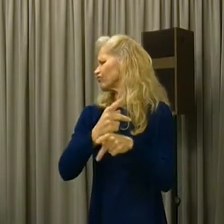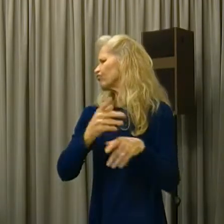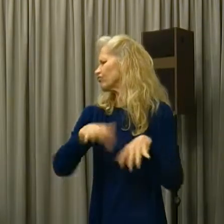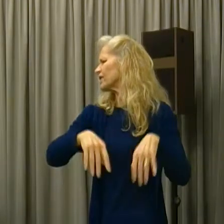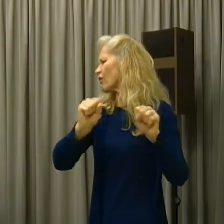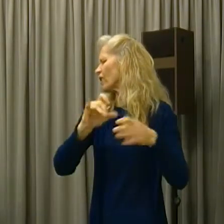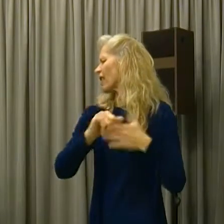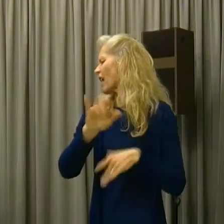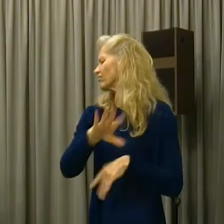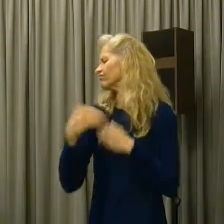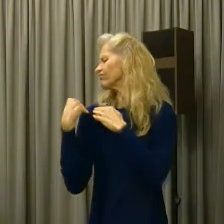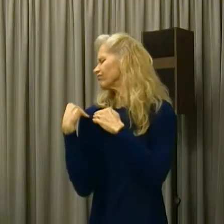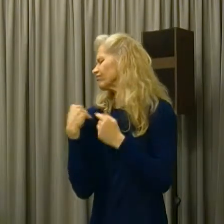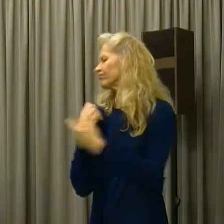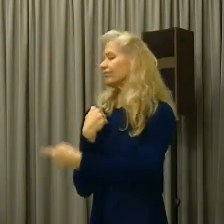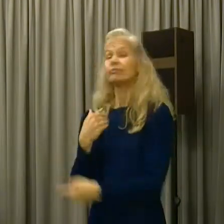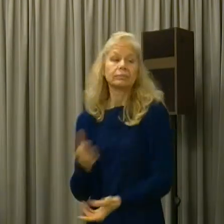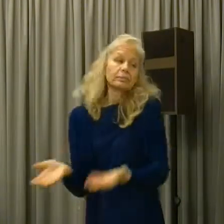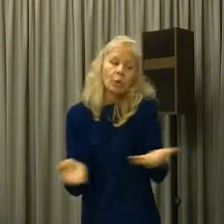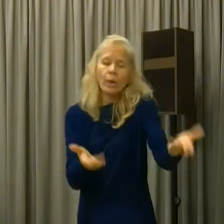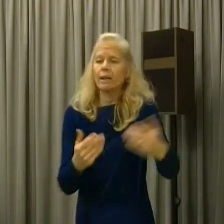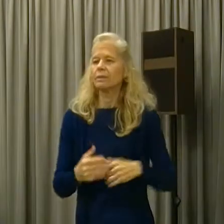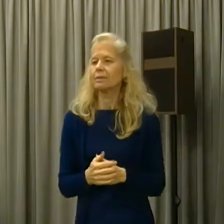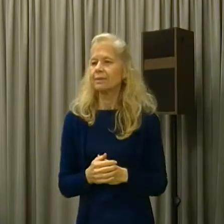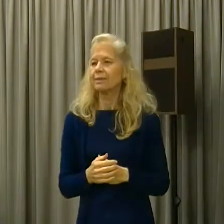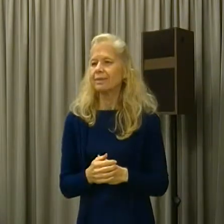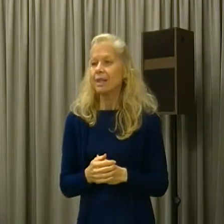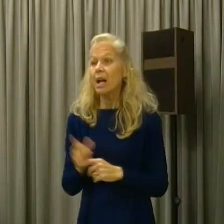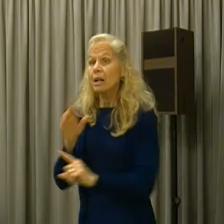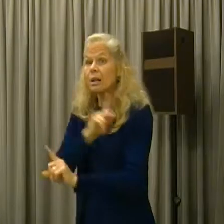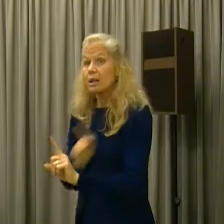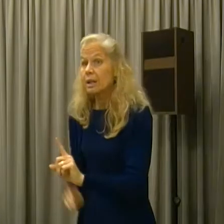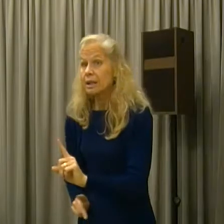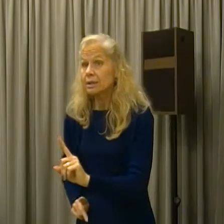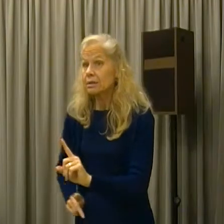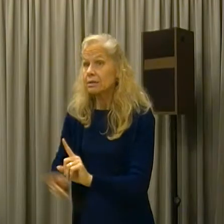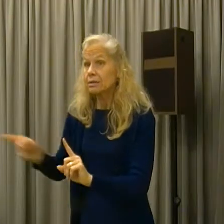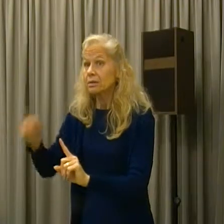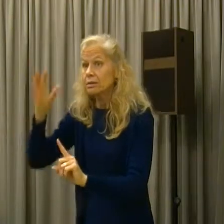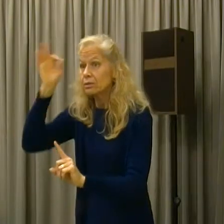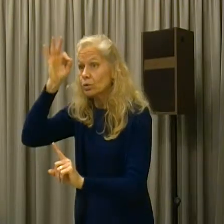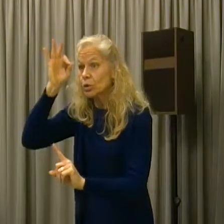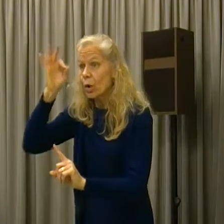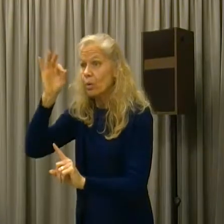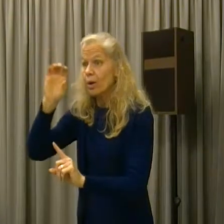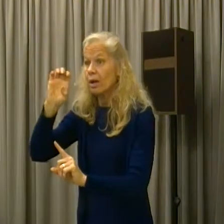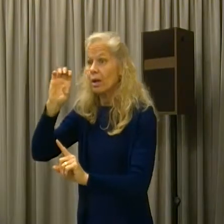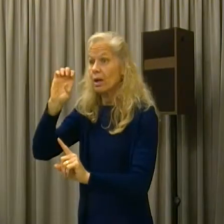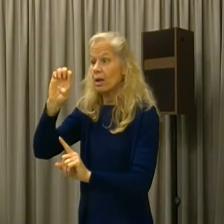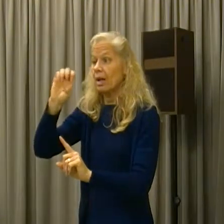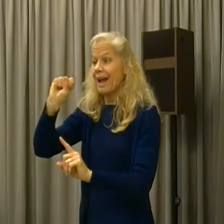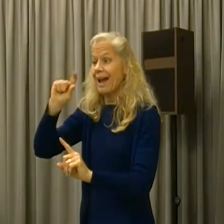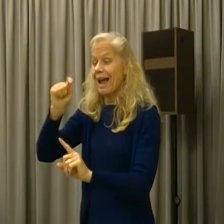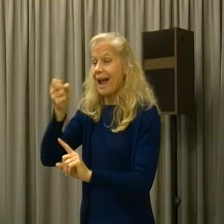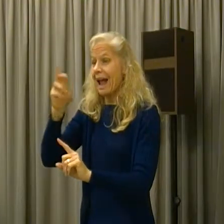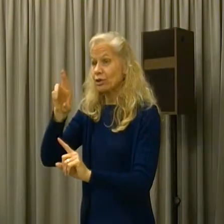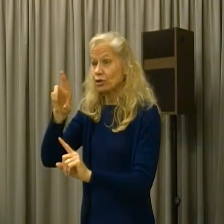and he picked up his scepter and pointed out to you, then you'd live. And you'd get to share whatever you came to share.